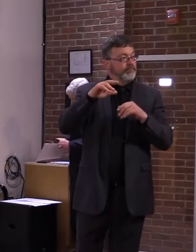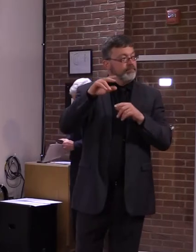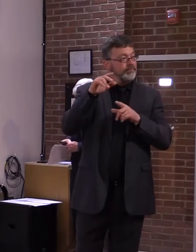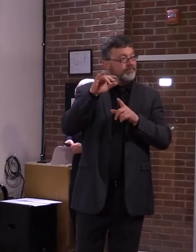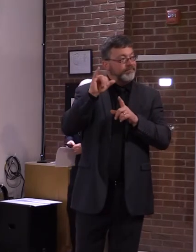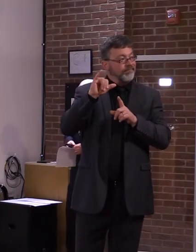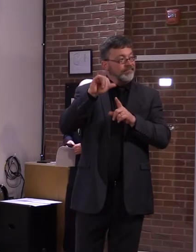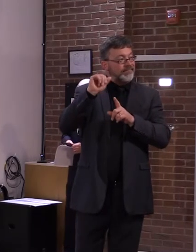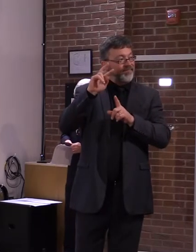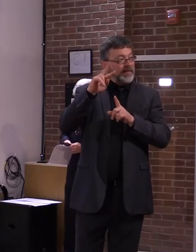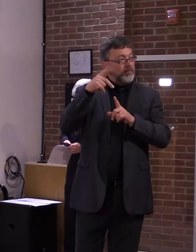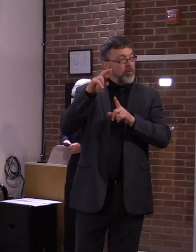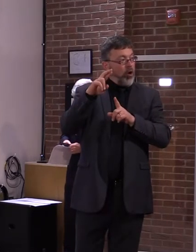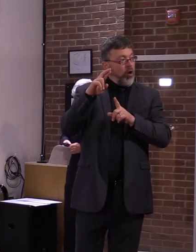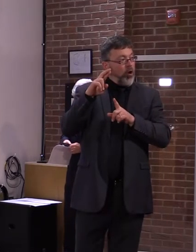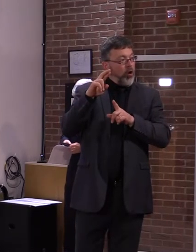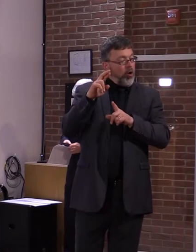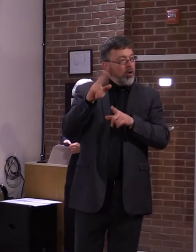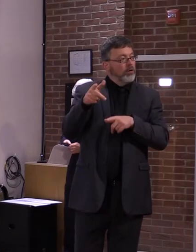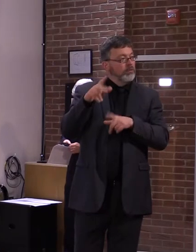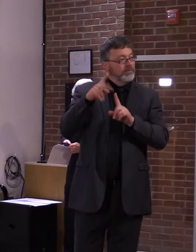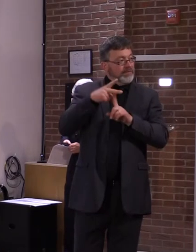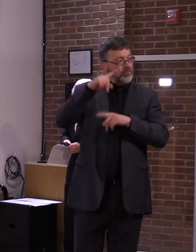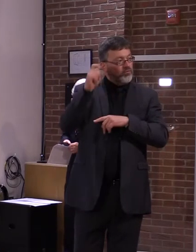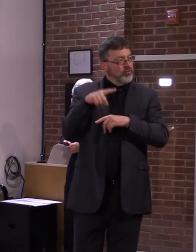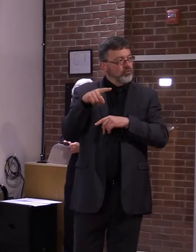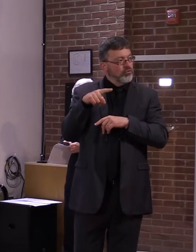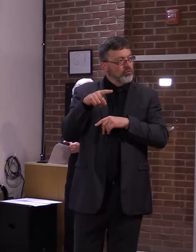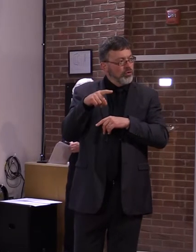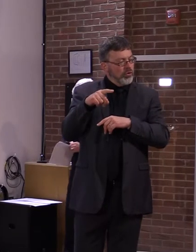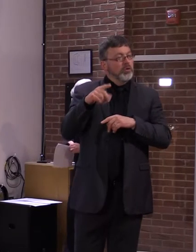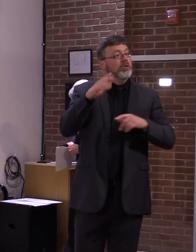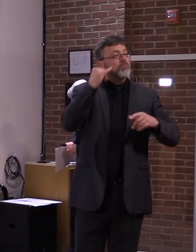learning environment for them, would you have the power to selectively